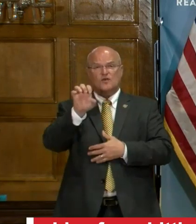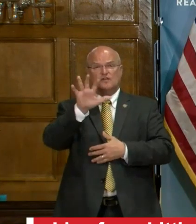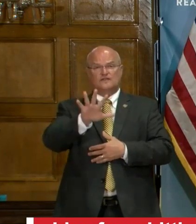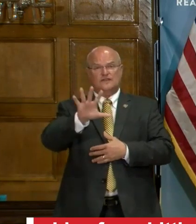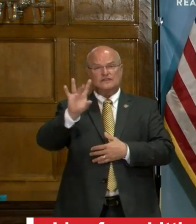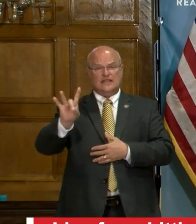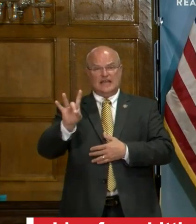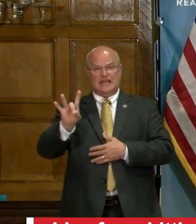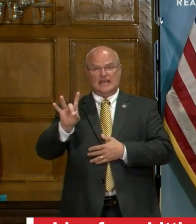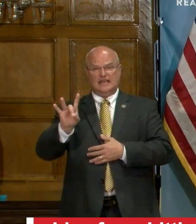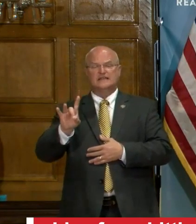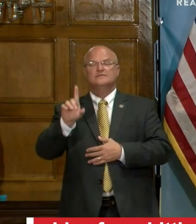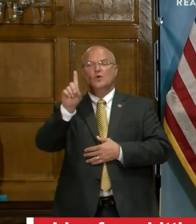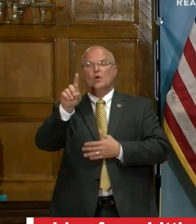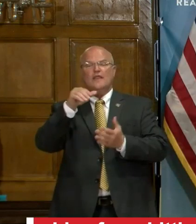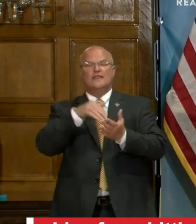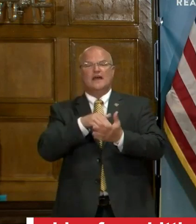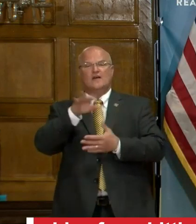5,458. Of those,